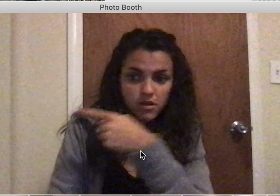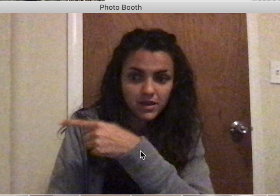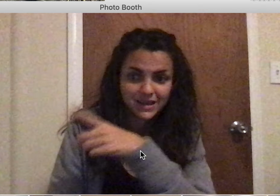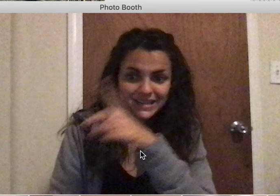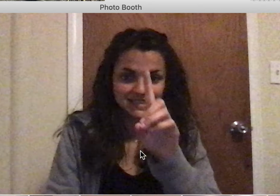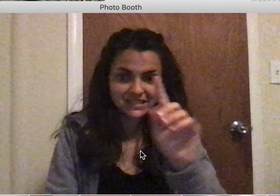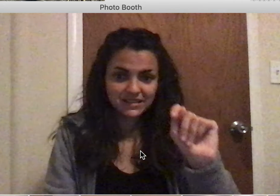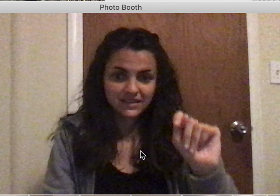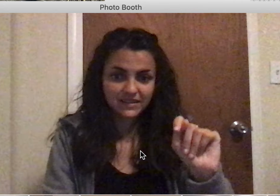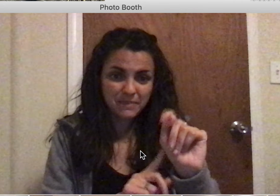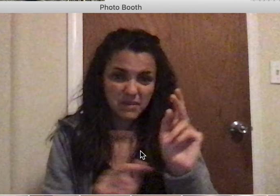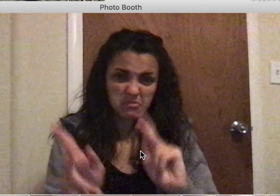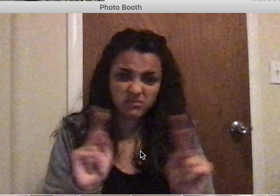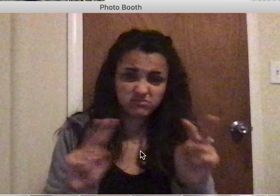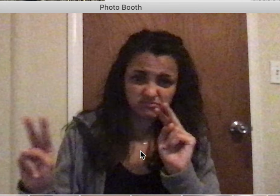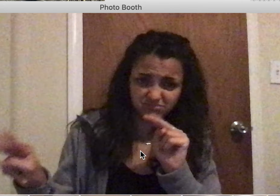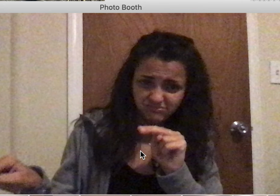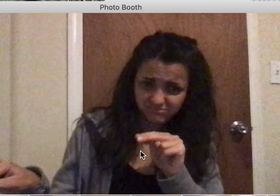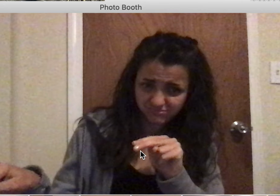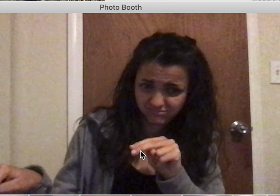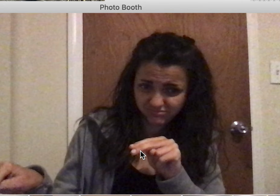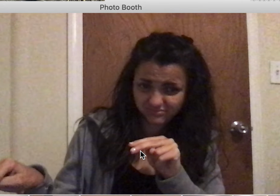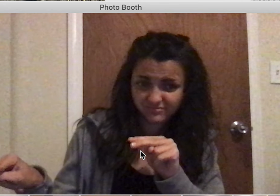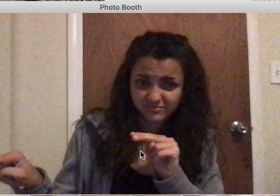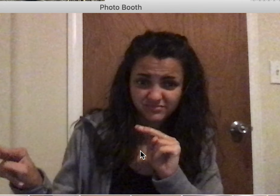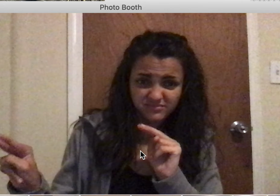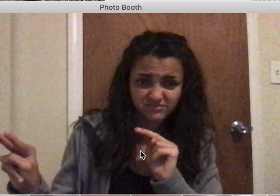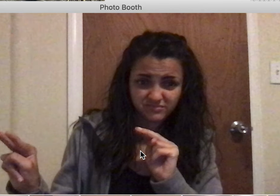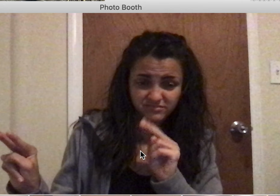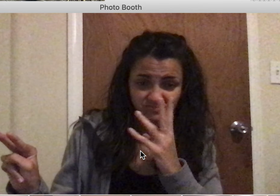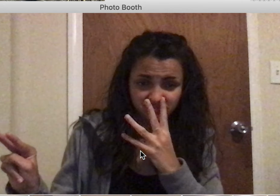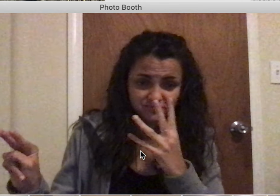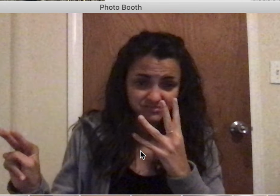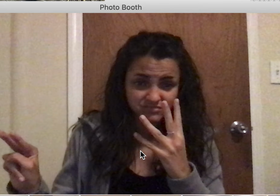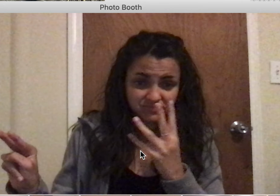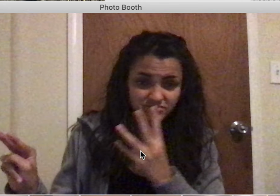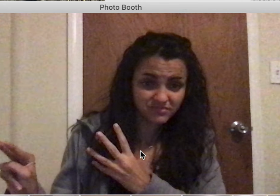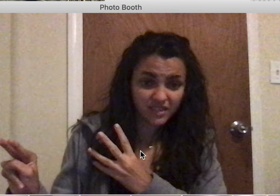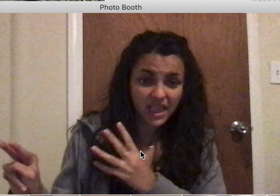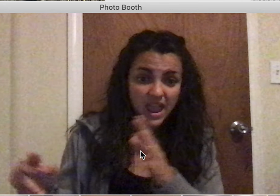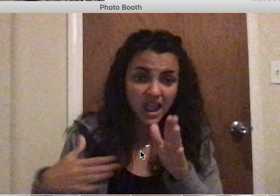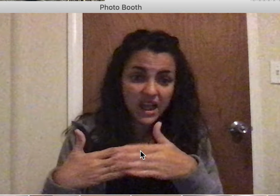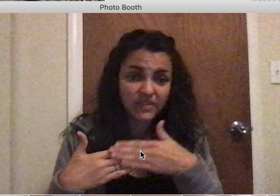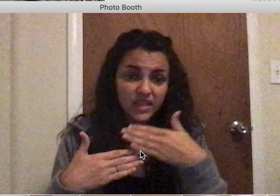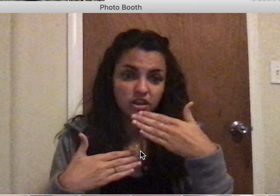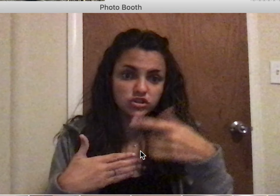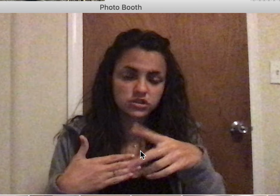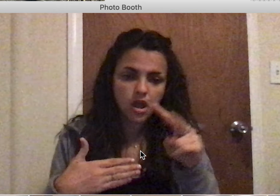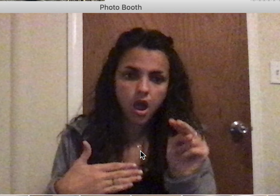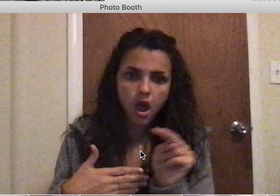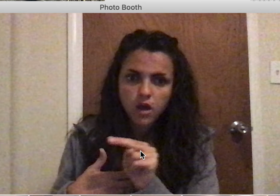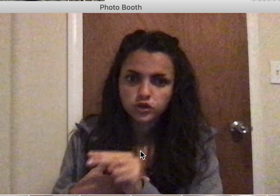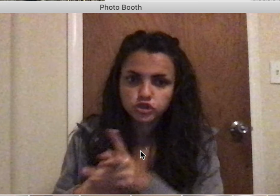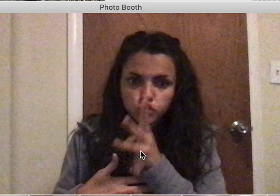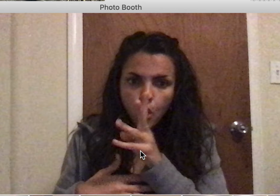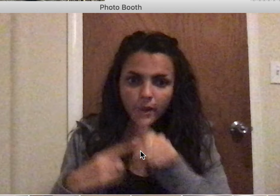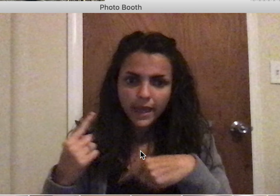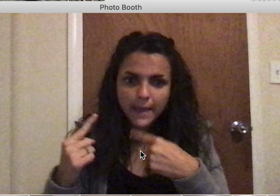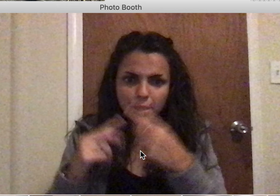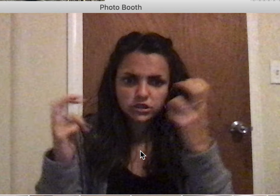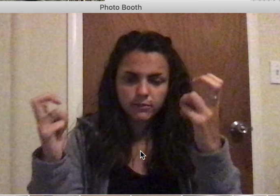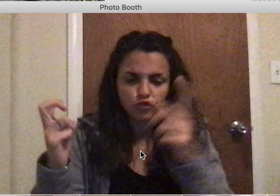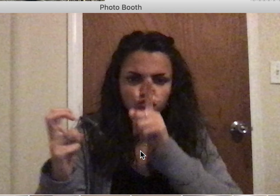later on that they saw the significance of what she was exposing. And we'll talk about that more